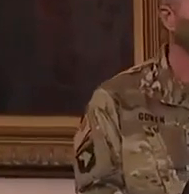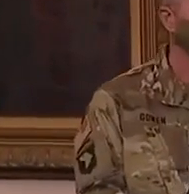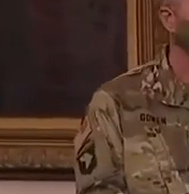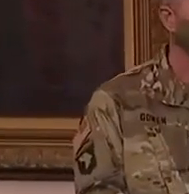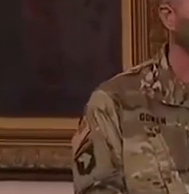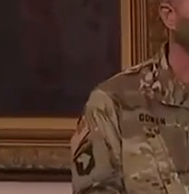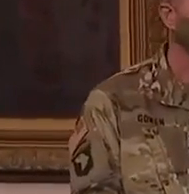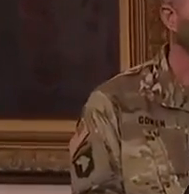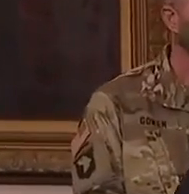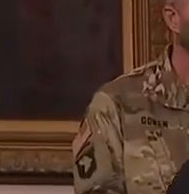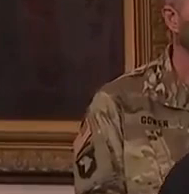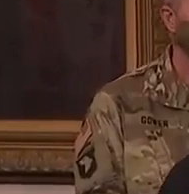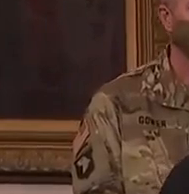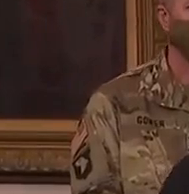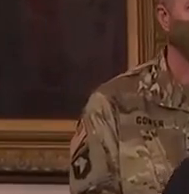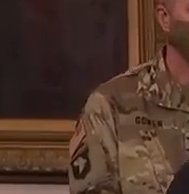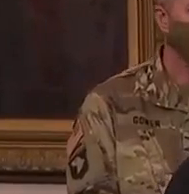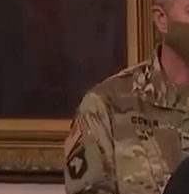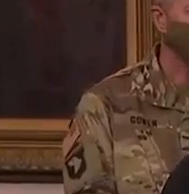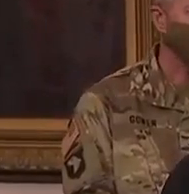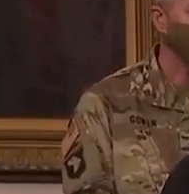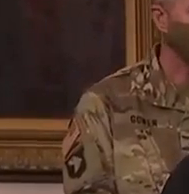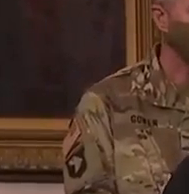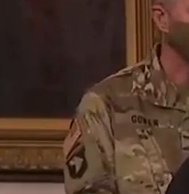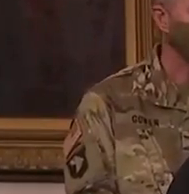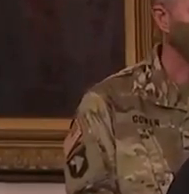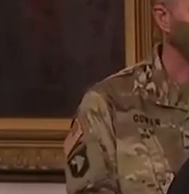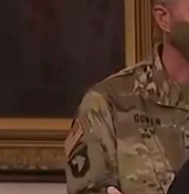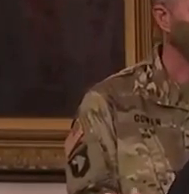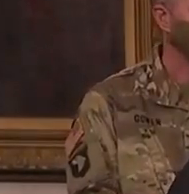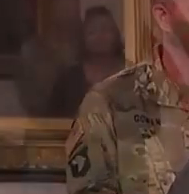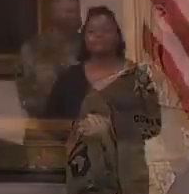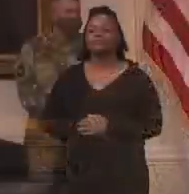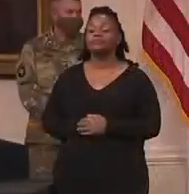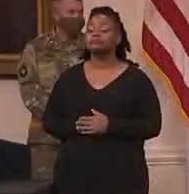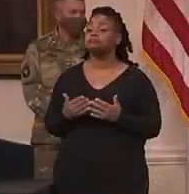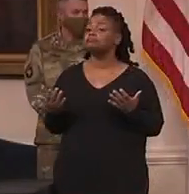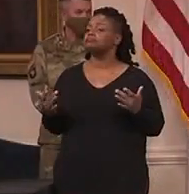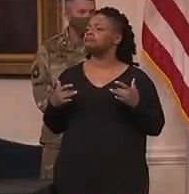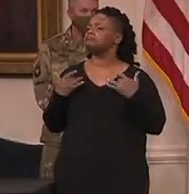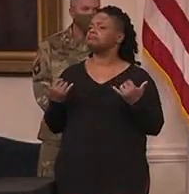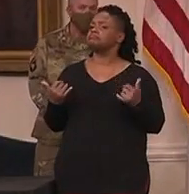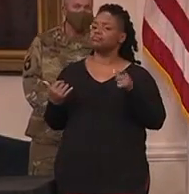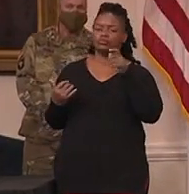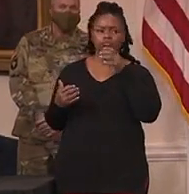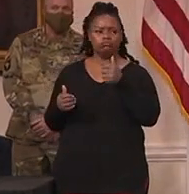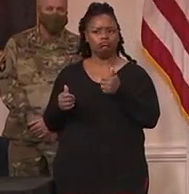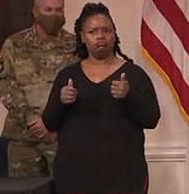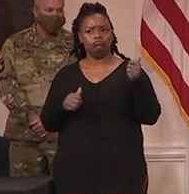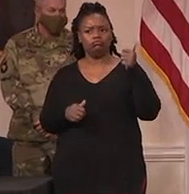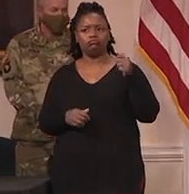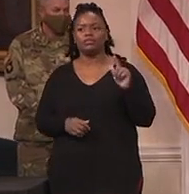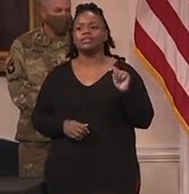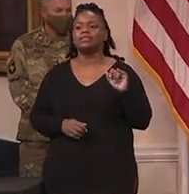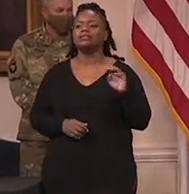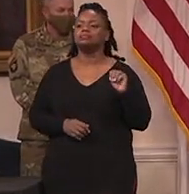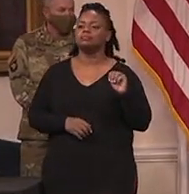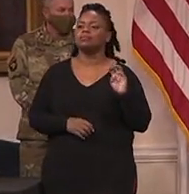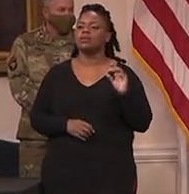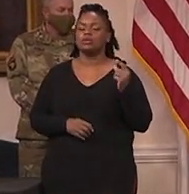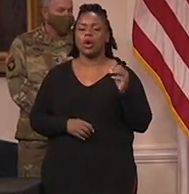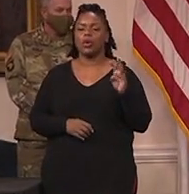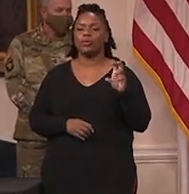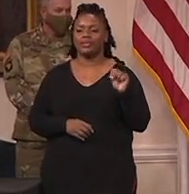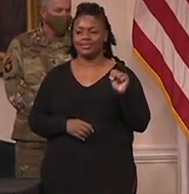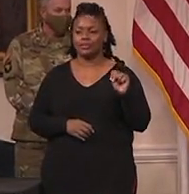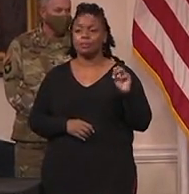Good evening. Joining me are Major Major General Tim Gowen of the Maryland National Guard and Dr.